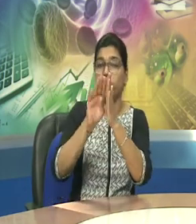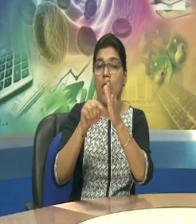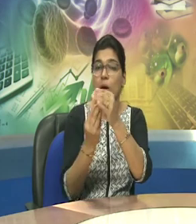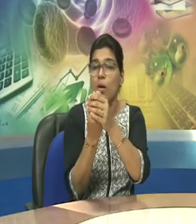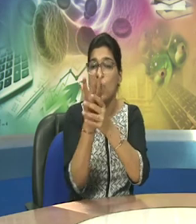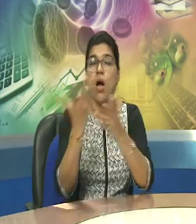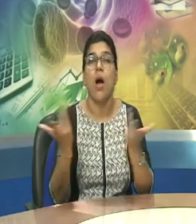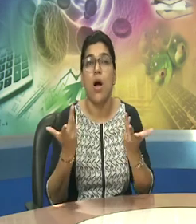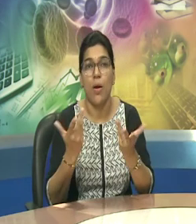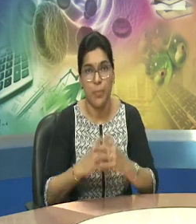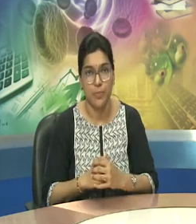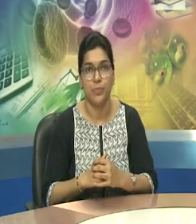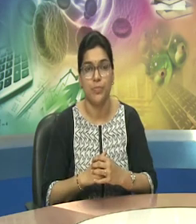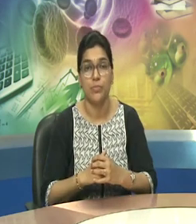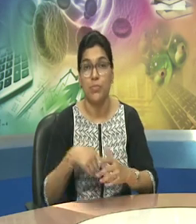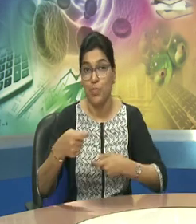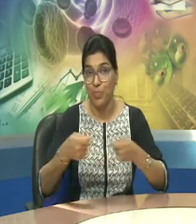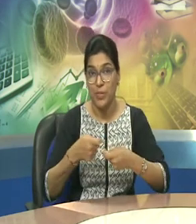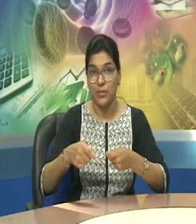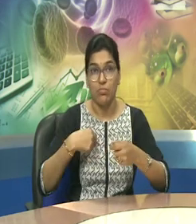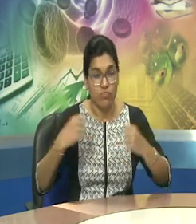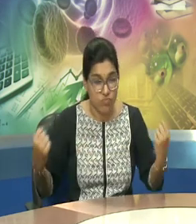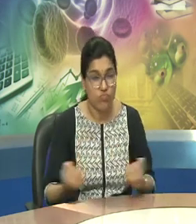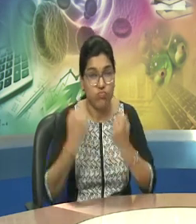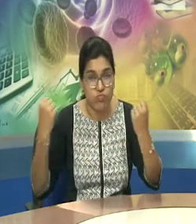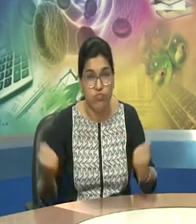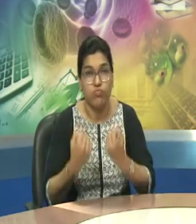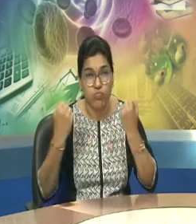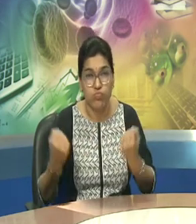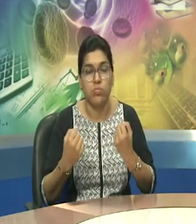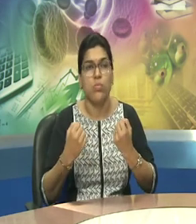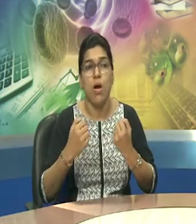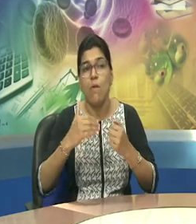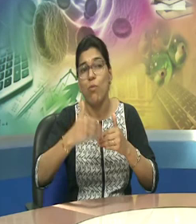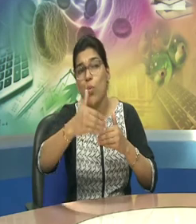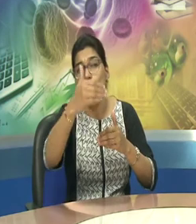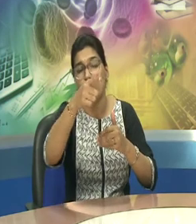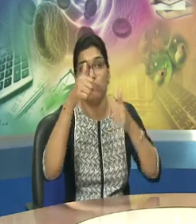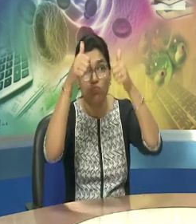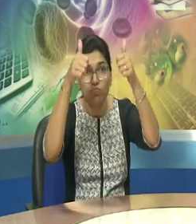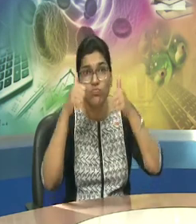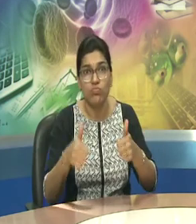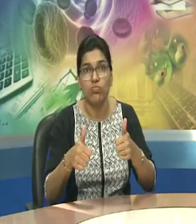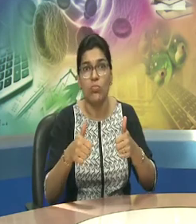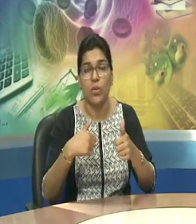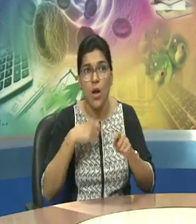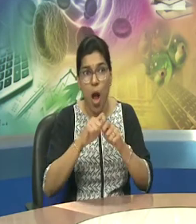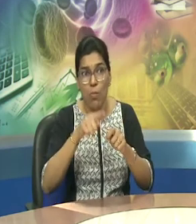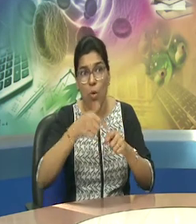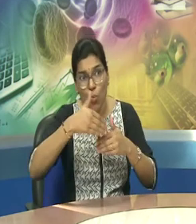Growth and development. Once the enterprise